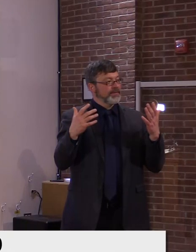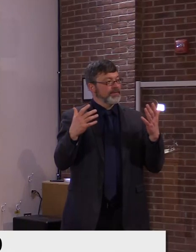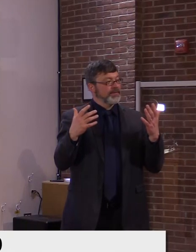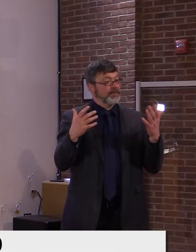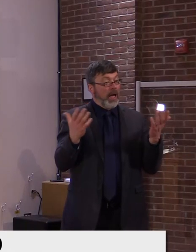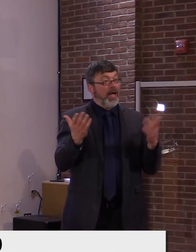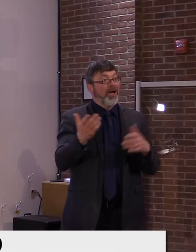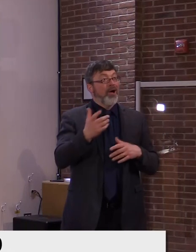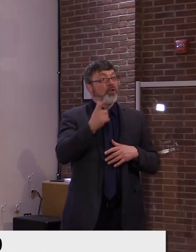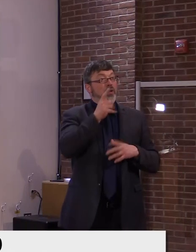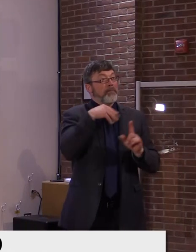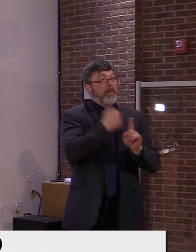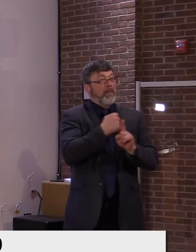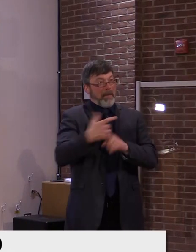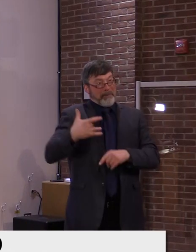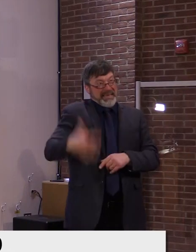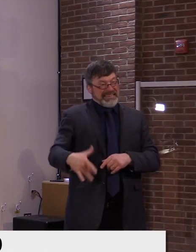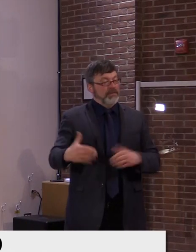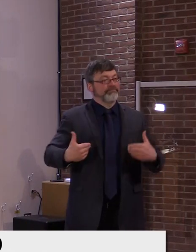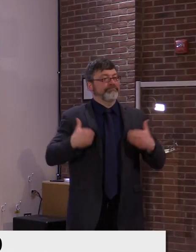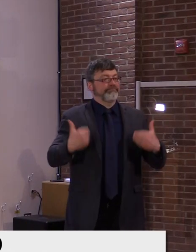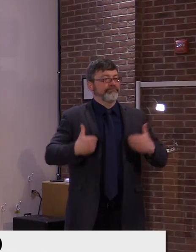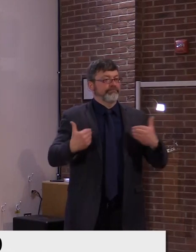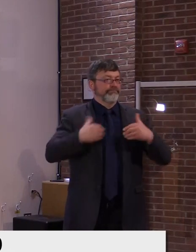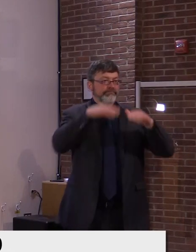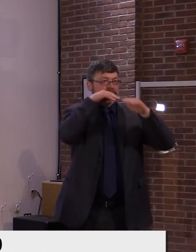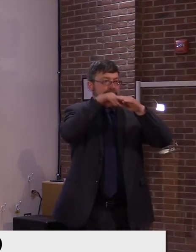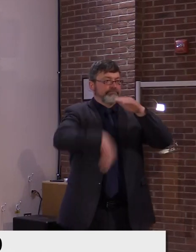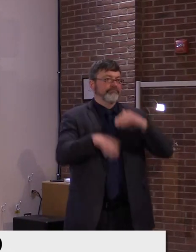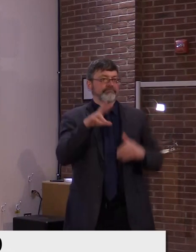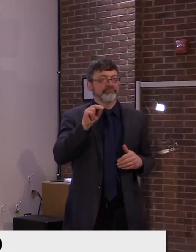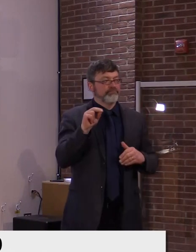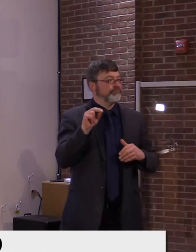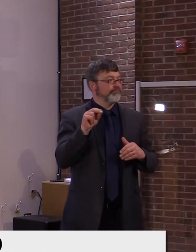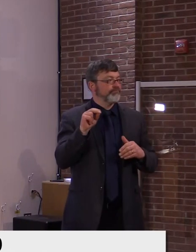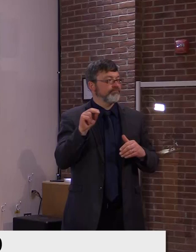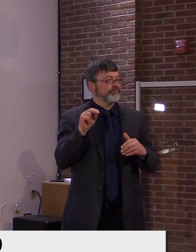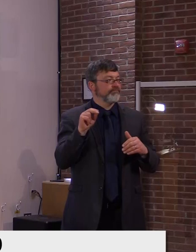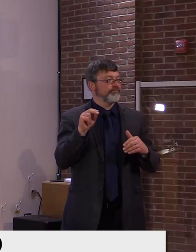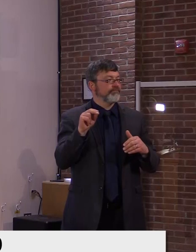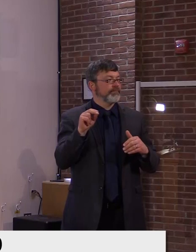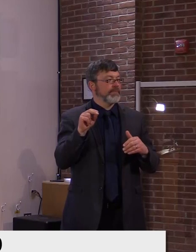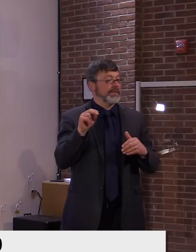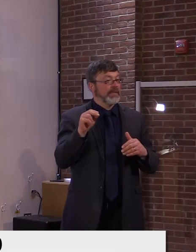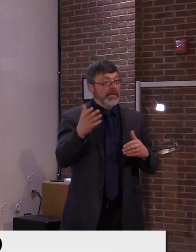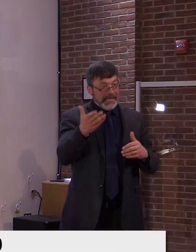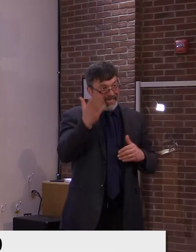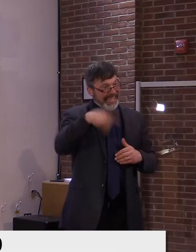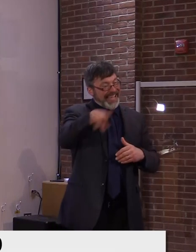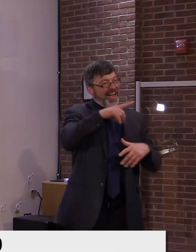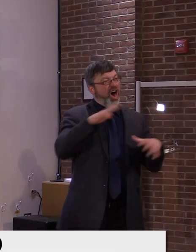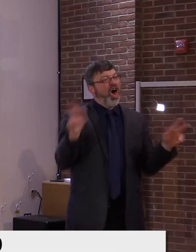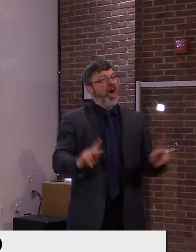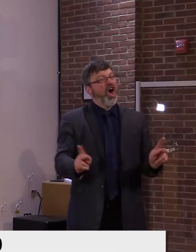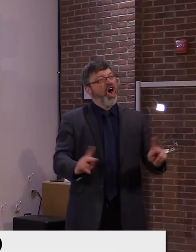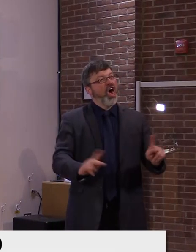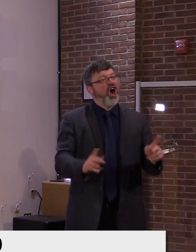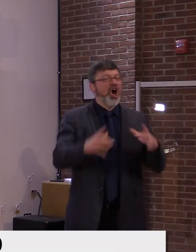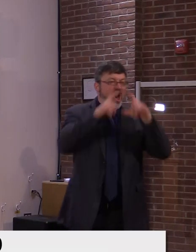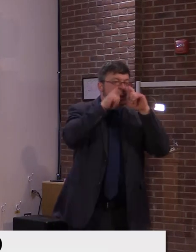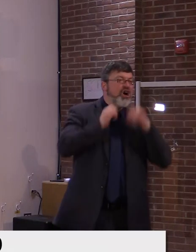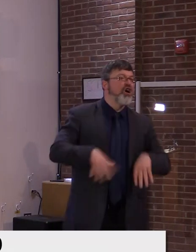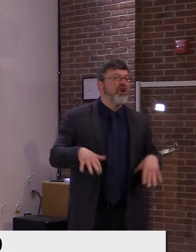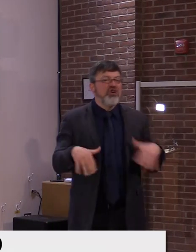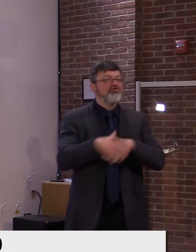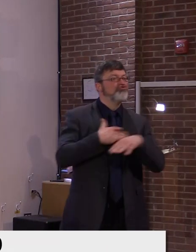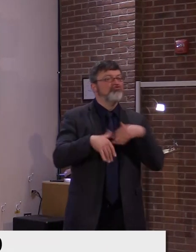like all of us, sick of the pandemic, missing their social lives, maybe willing to take more risks. You may have